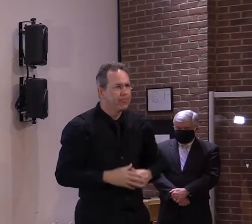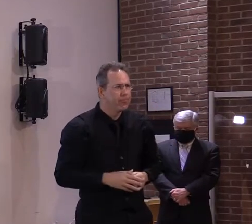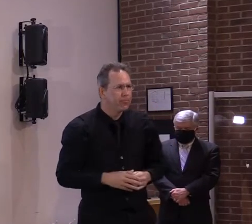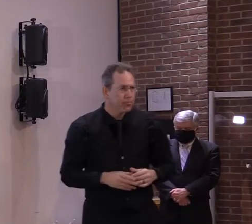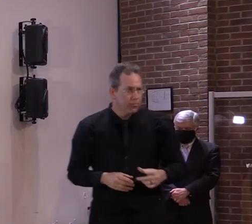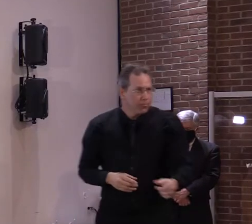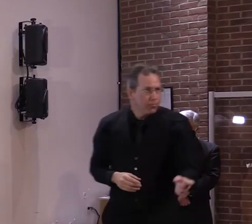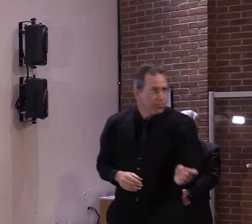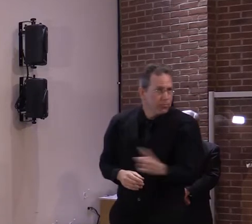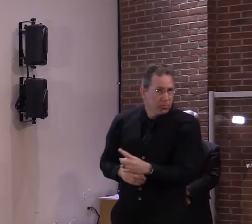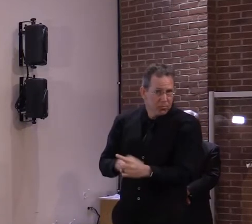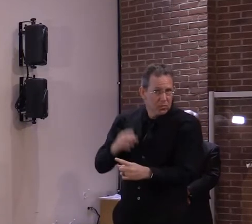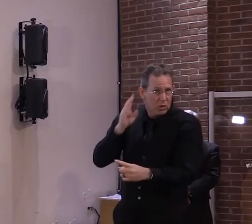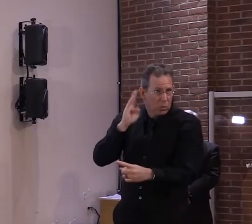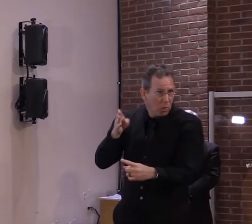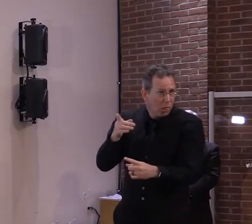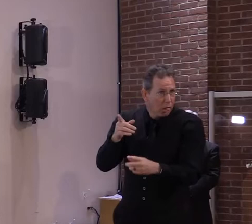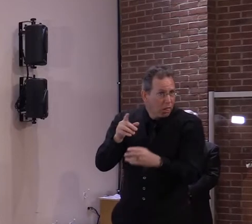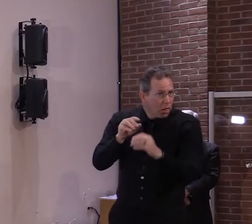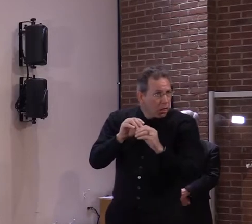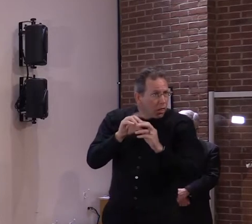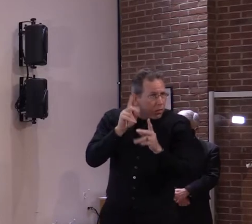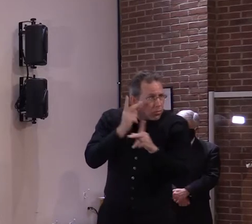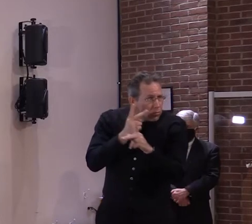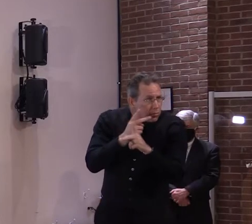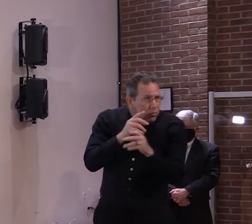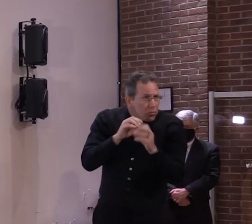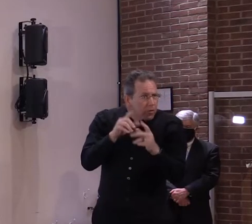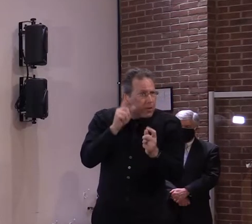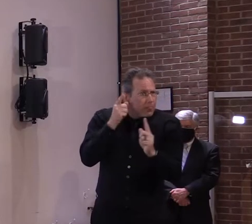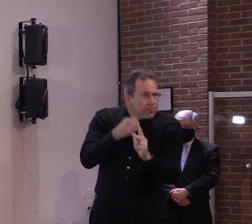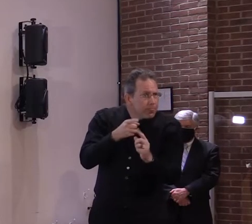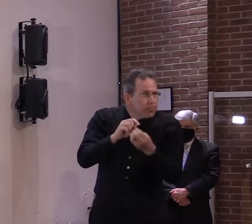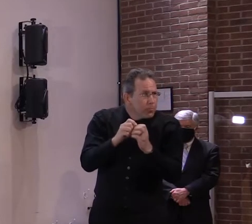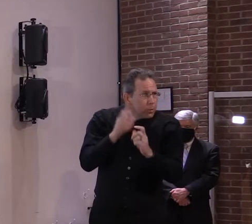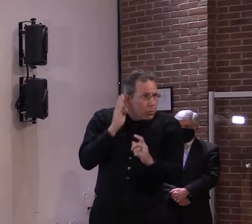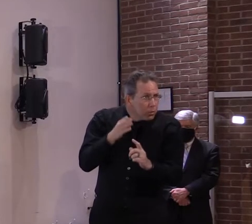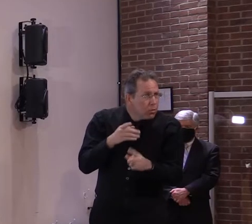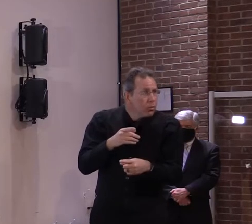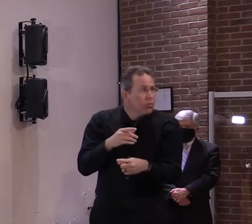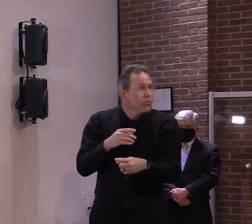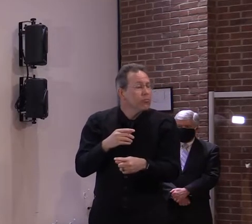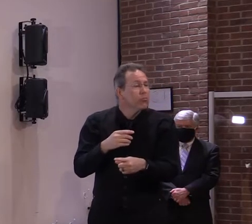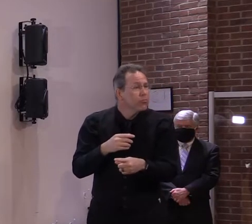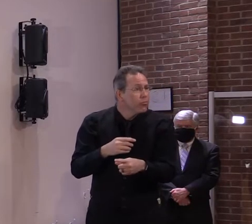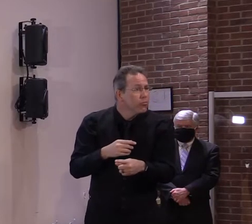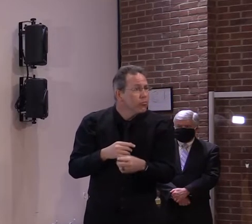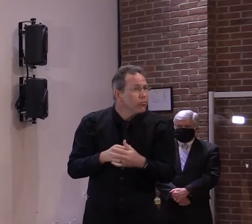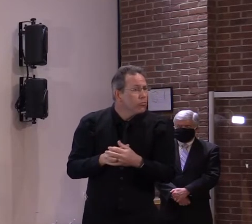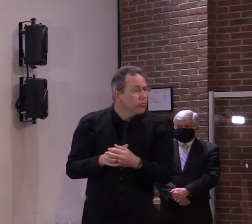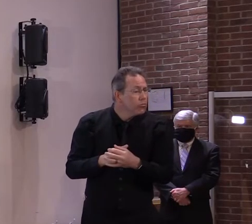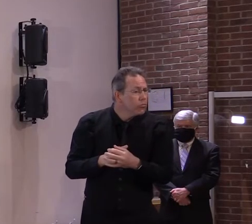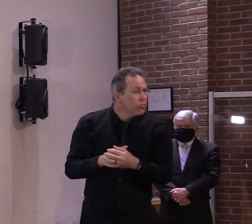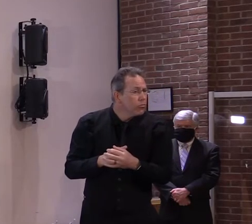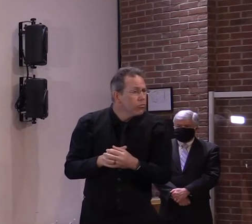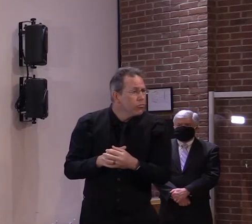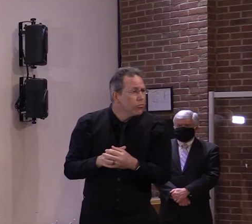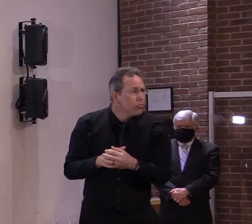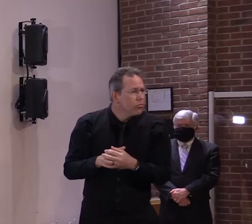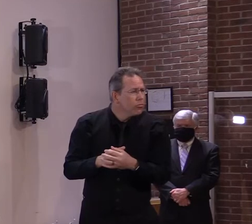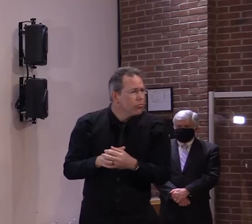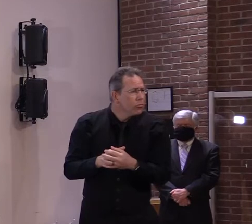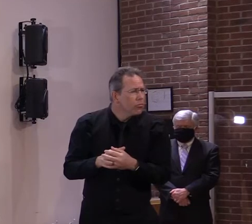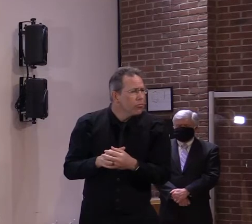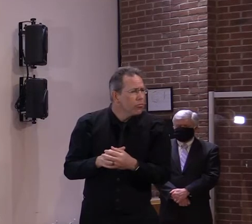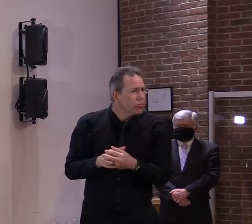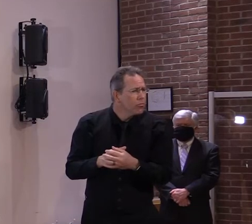that Bill Smith got a vaccine, or you know that Kinney Drugs administered 500 vaccines? Do you